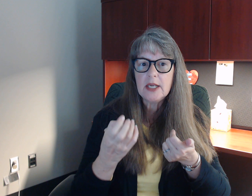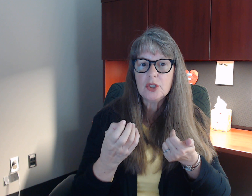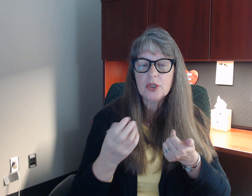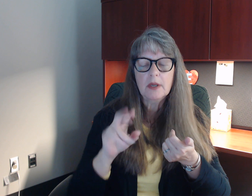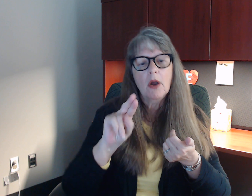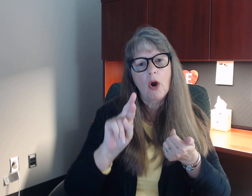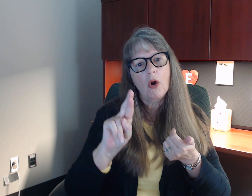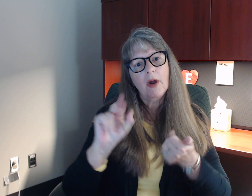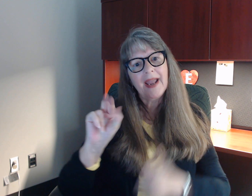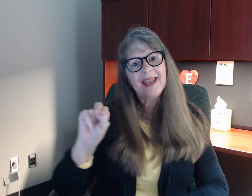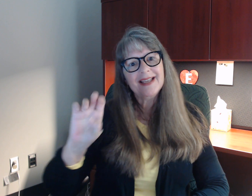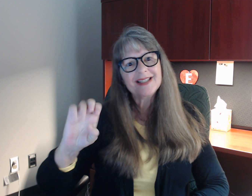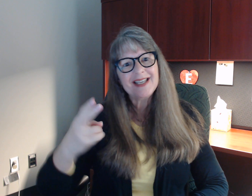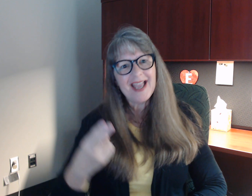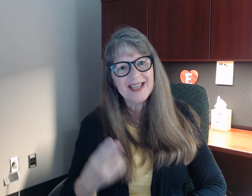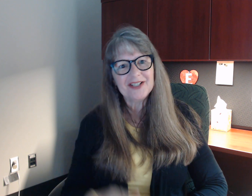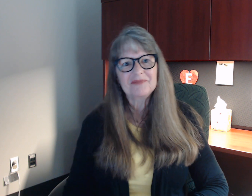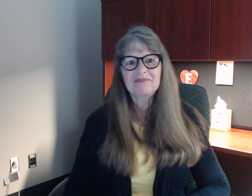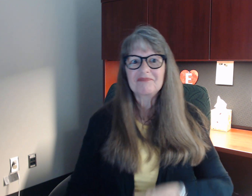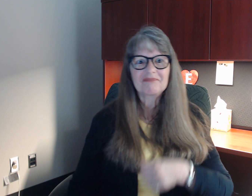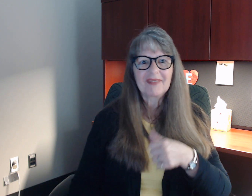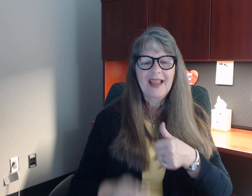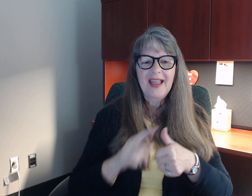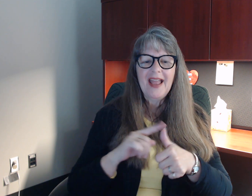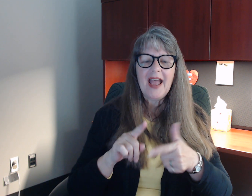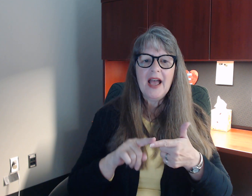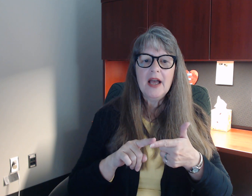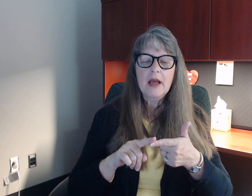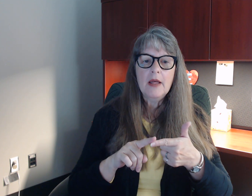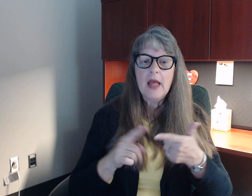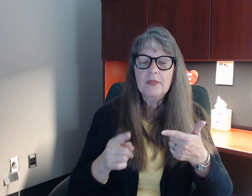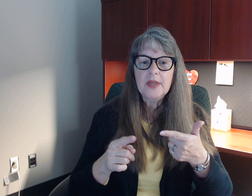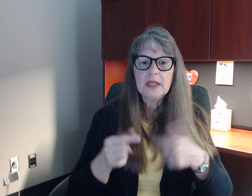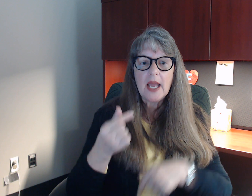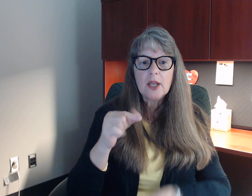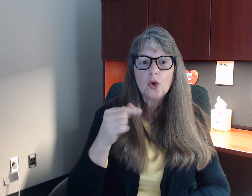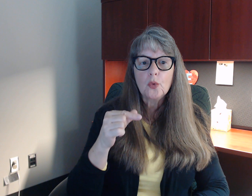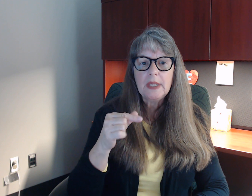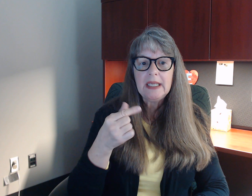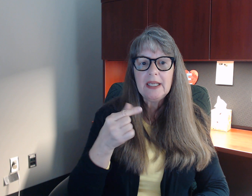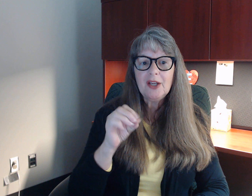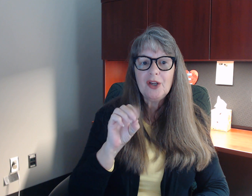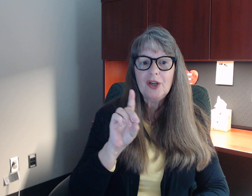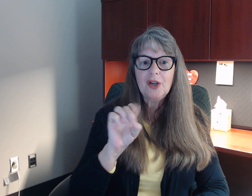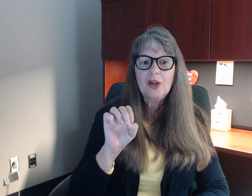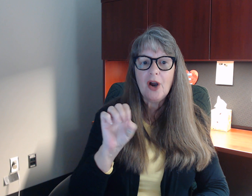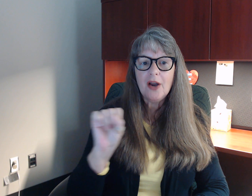R-A-N-C-H, R-A-N-C-H. And then like green